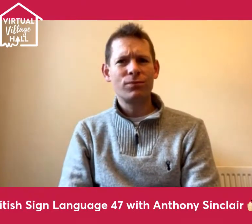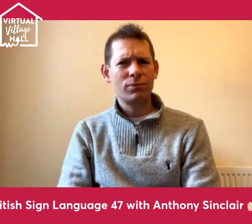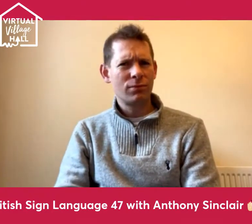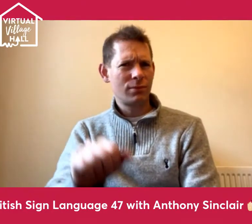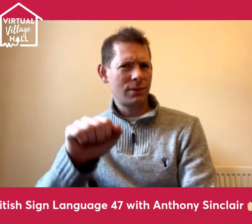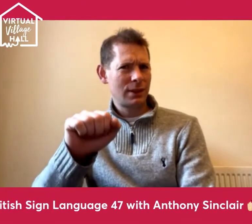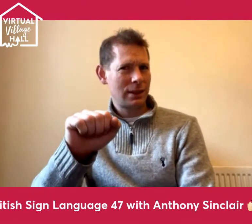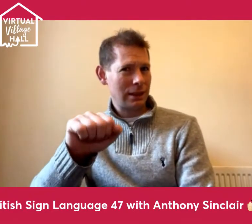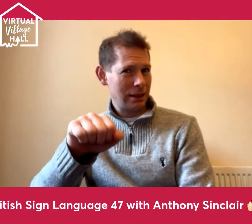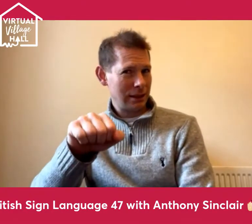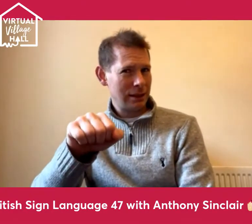Yes.